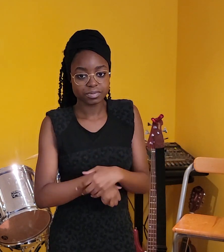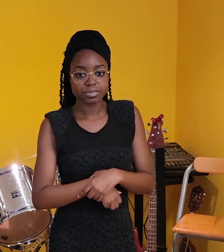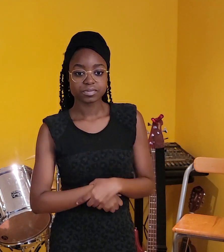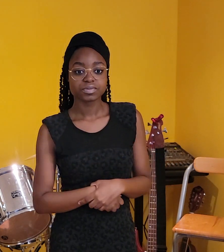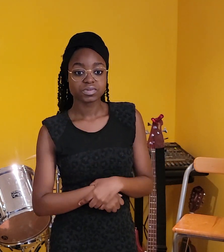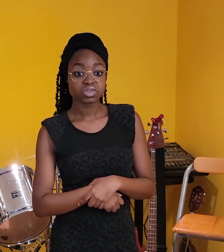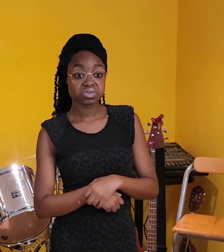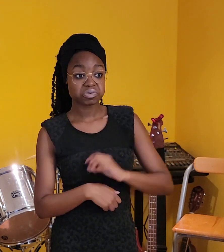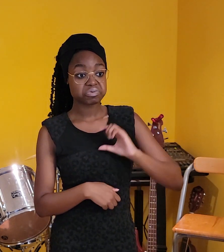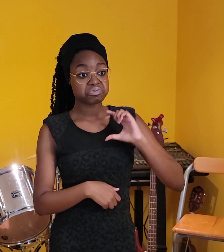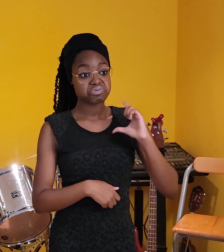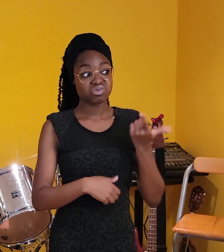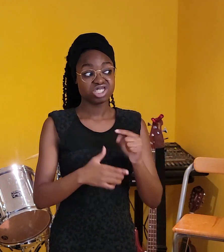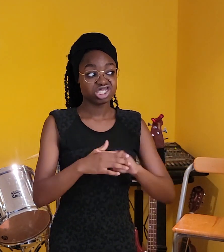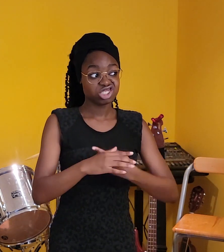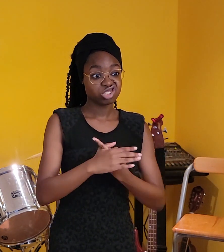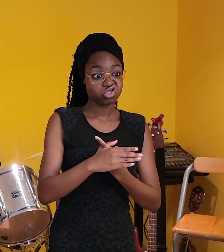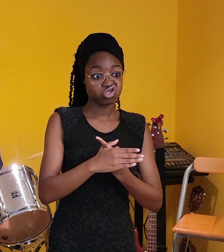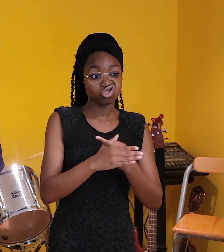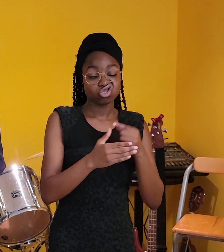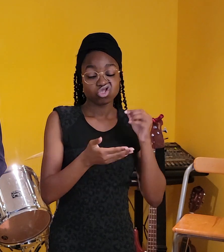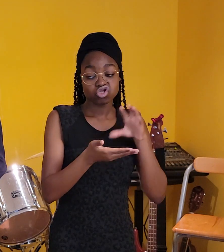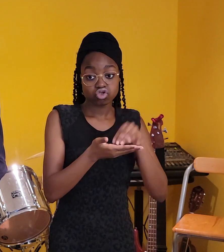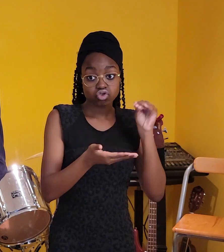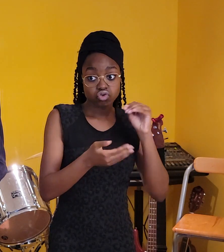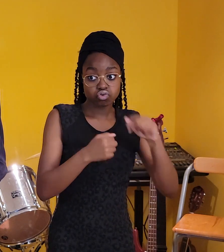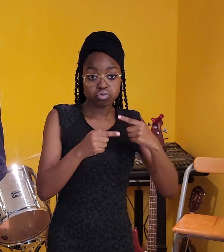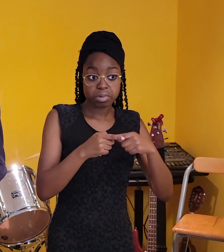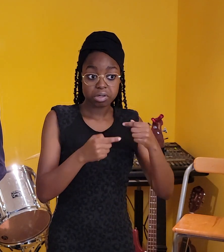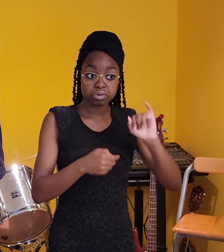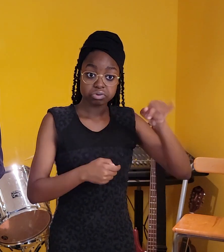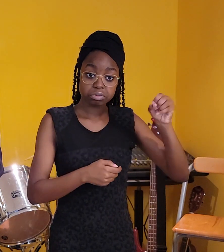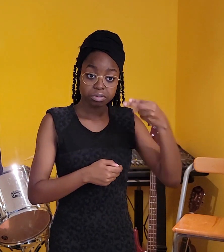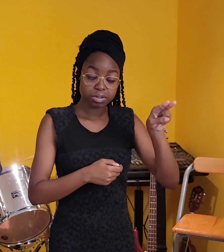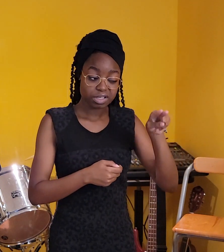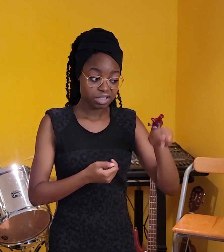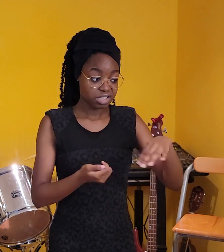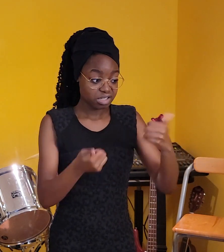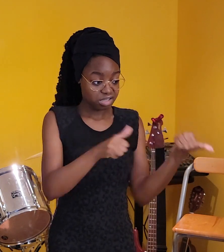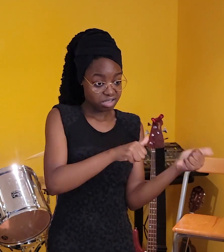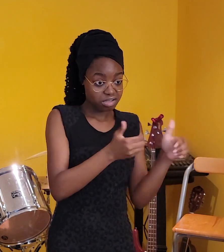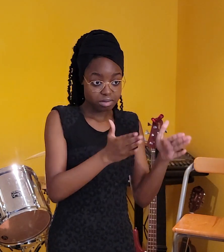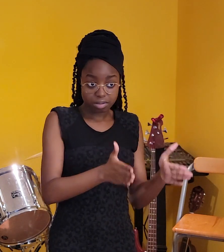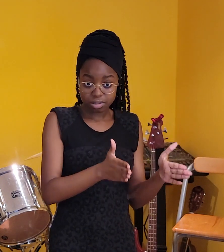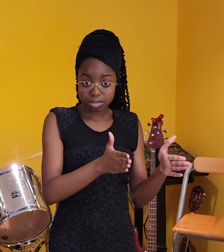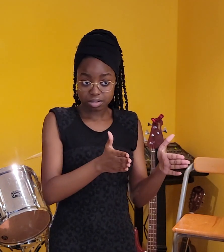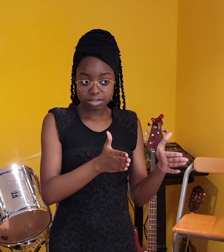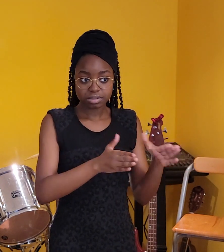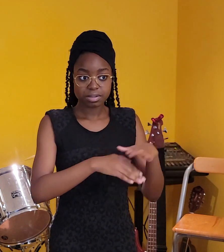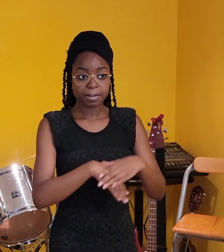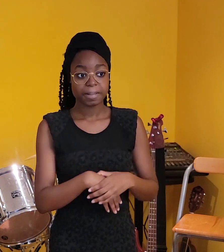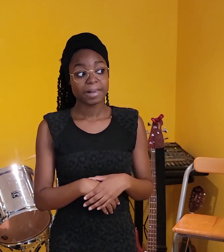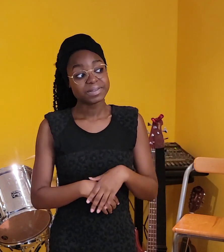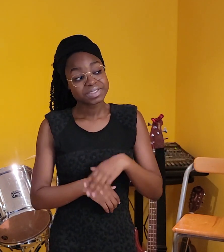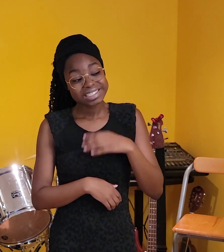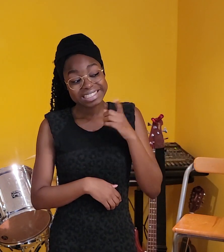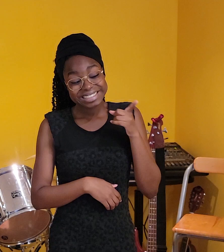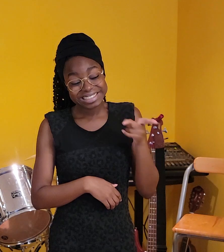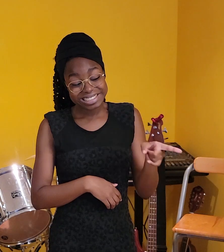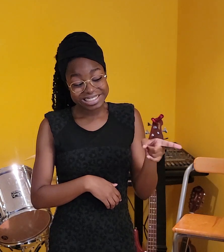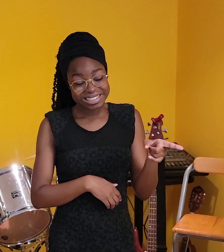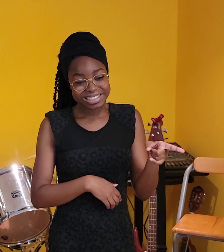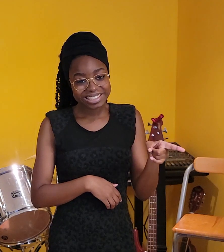looking at John the Baptizer. Now, you know, here's what I think should be interesting, that John the